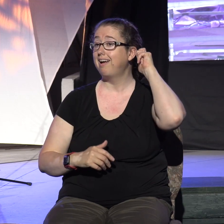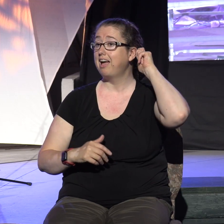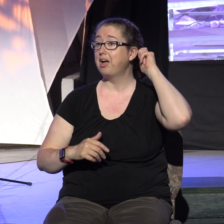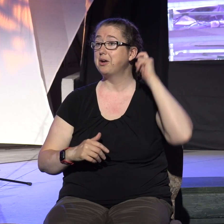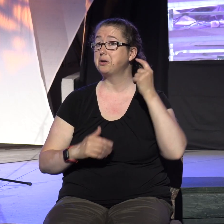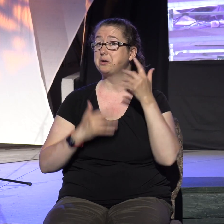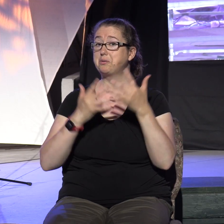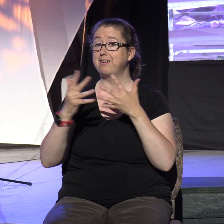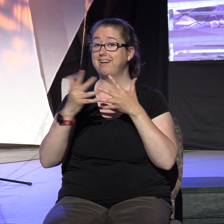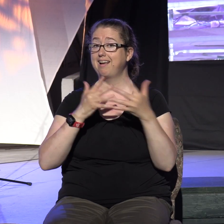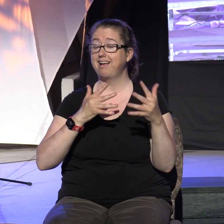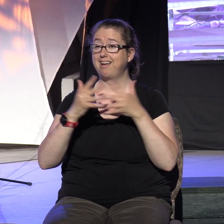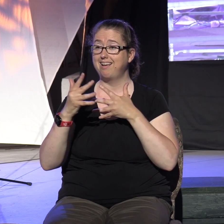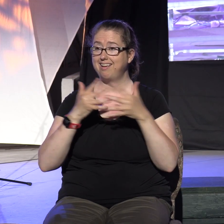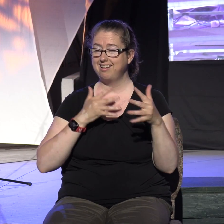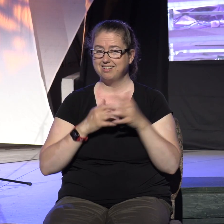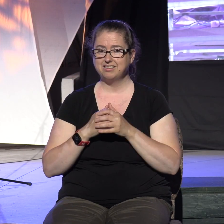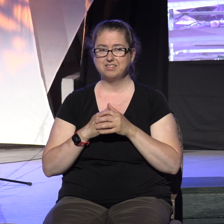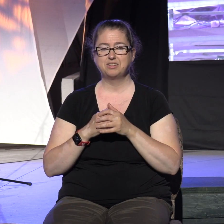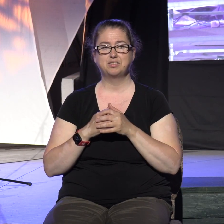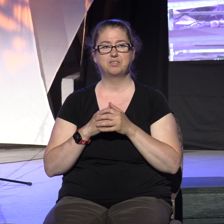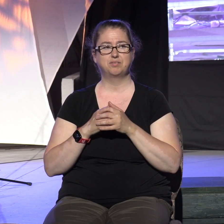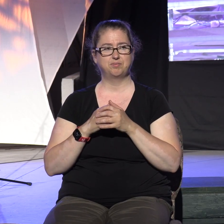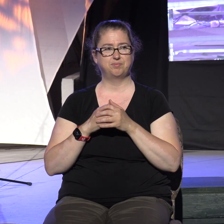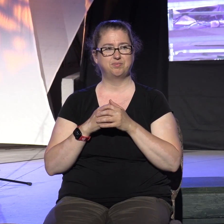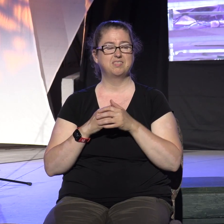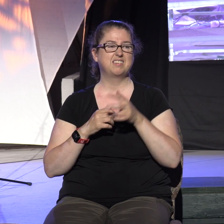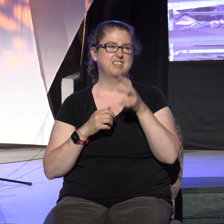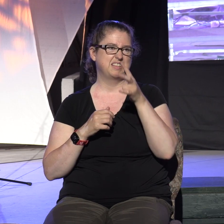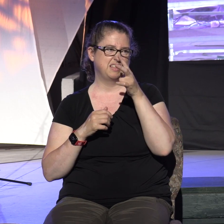up and go is just gotten up and gone.